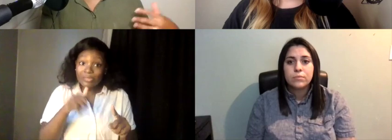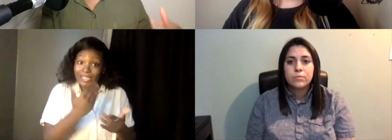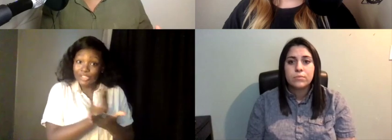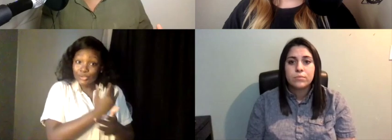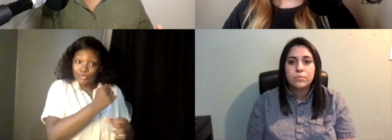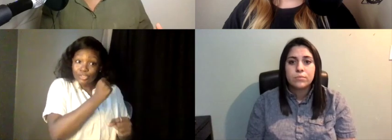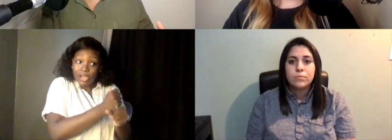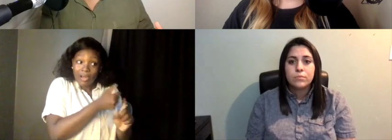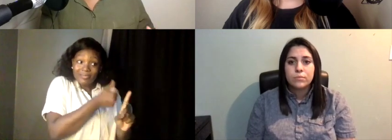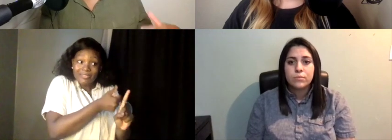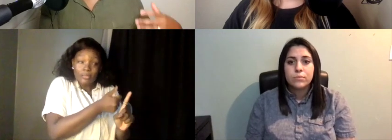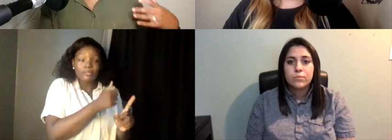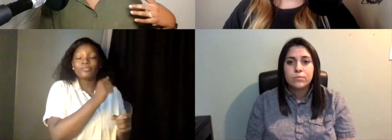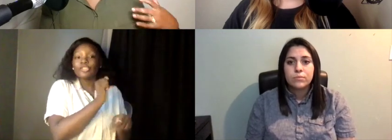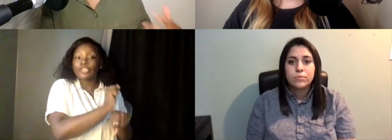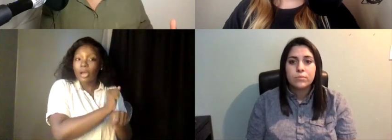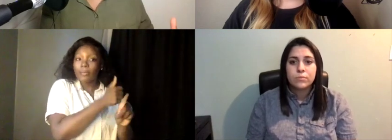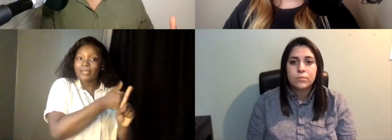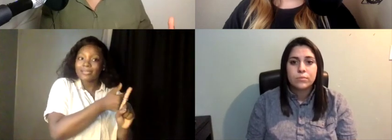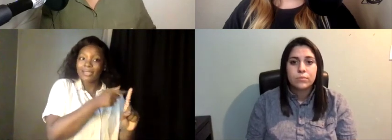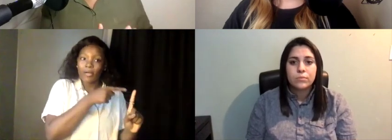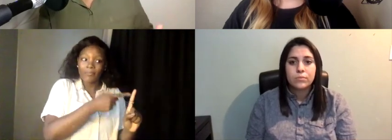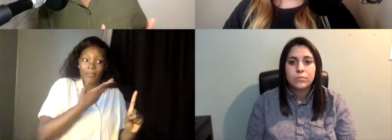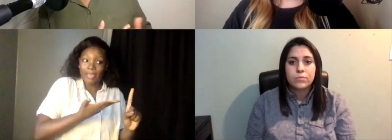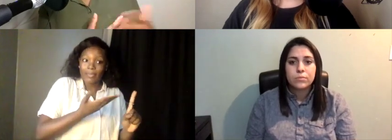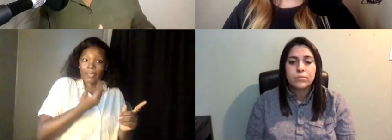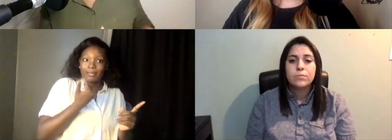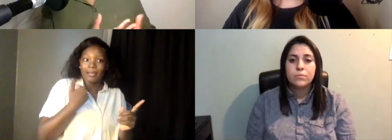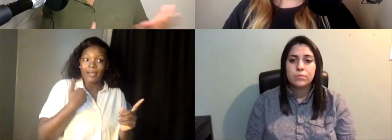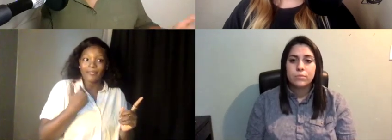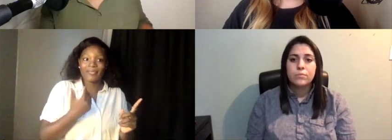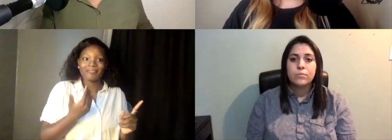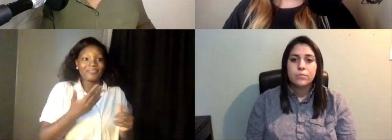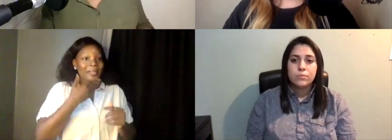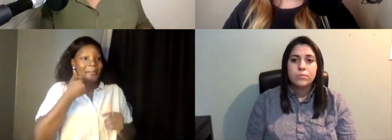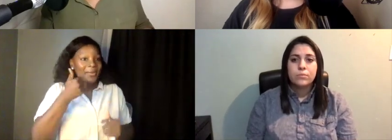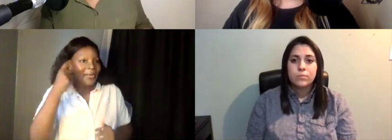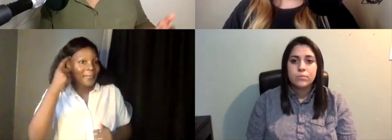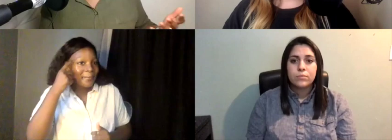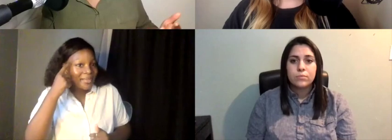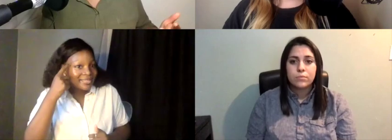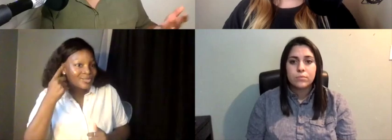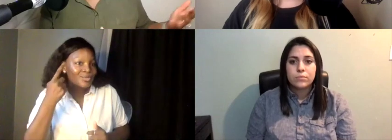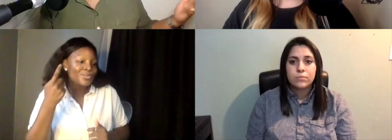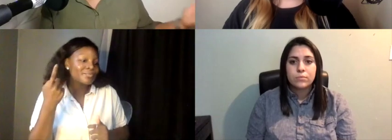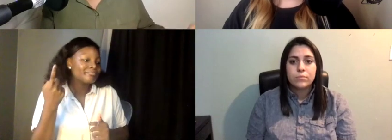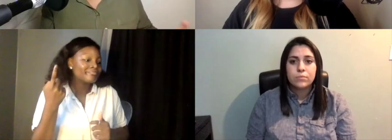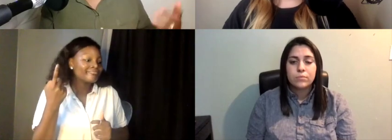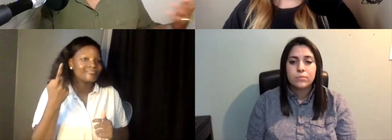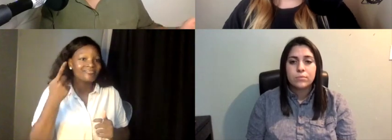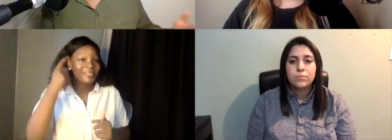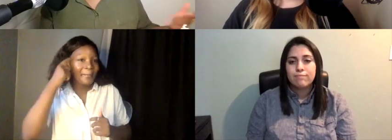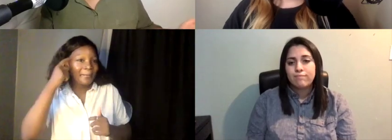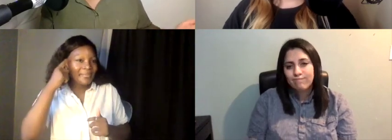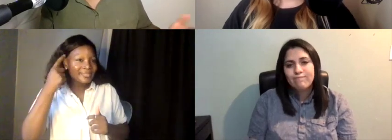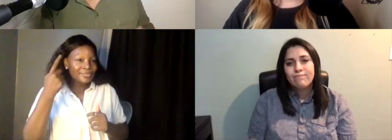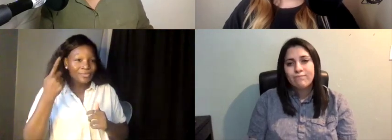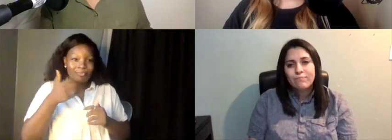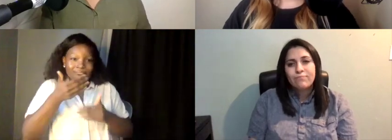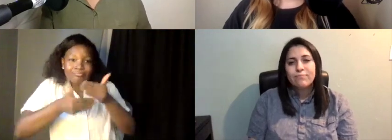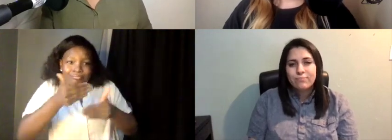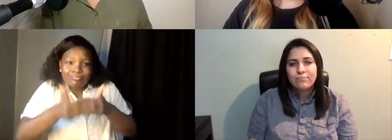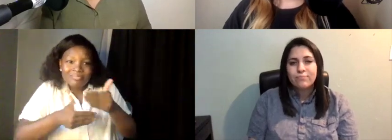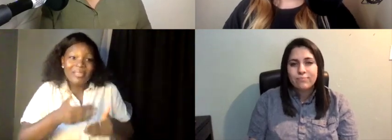better position, maybe mentally and literal physically, right, like a better, you know, apartment yeah. or home, whatever it